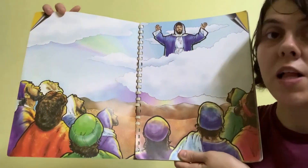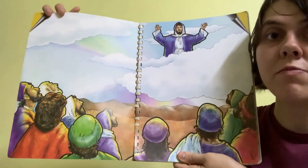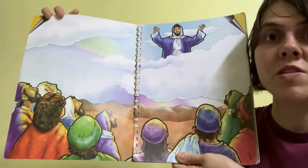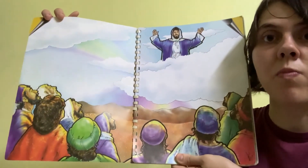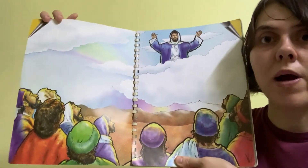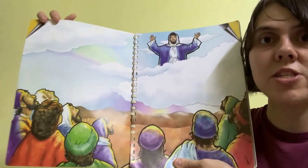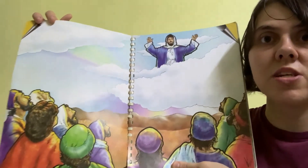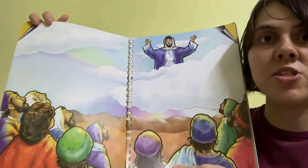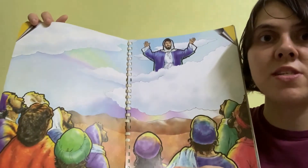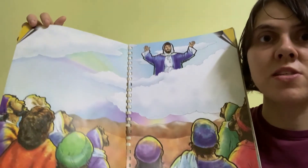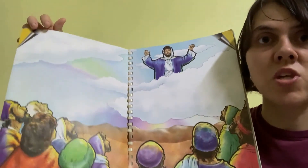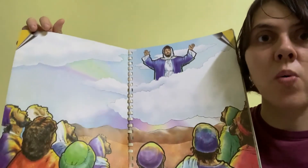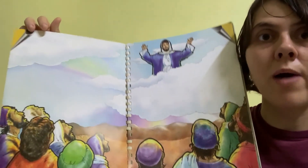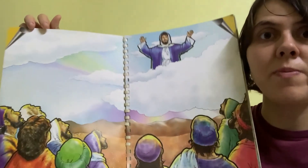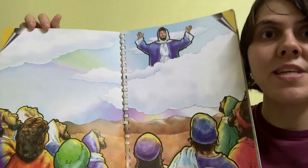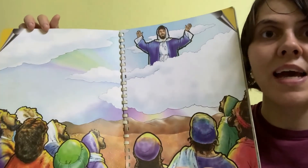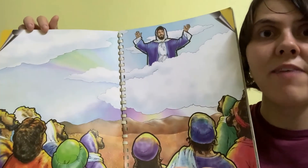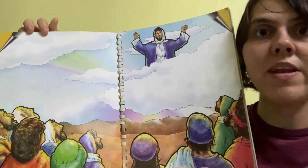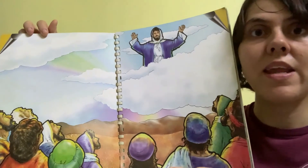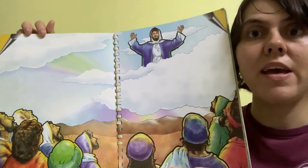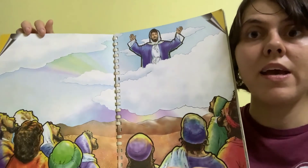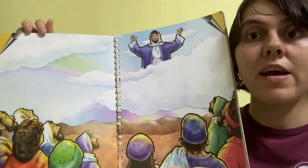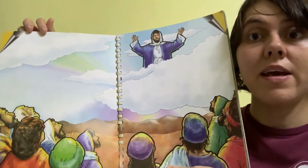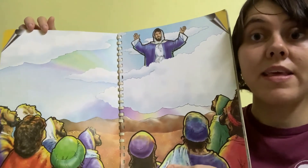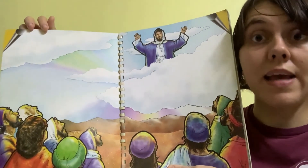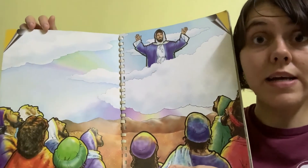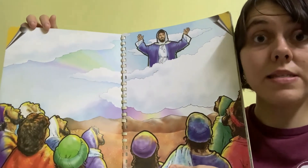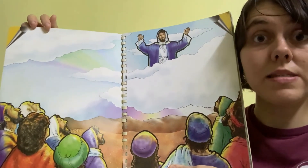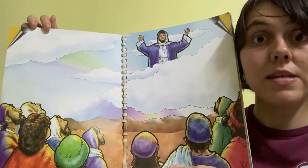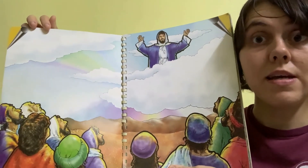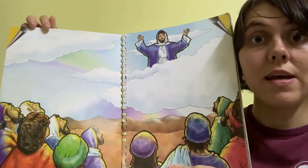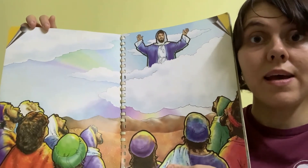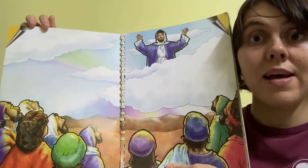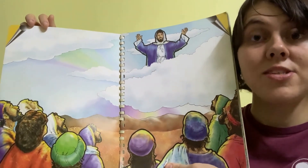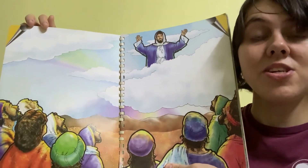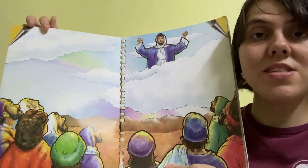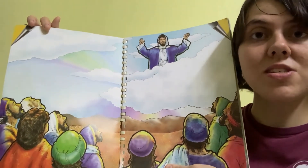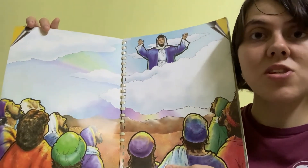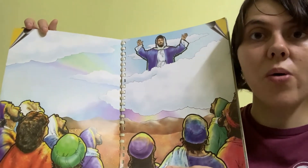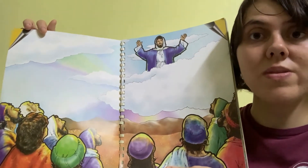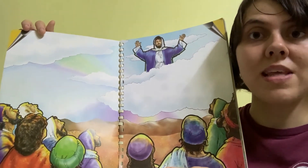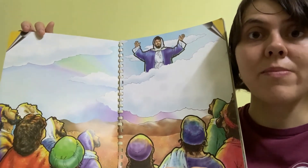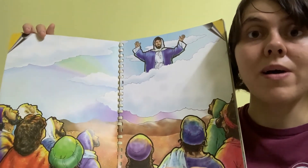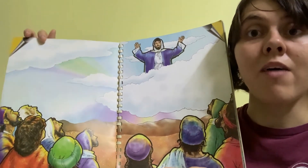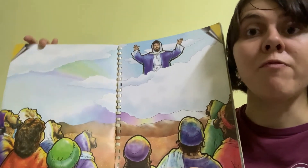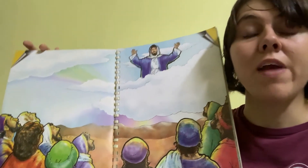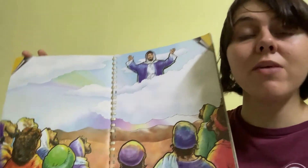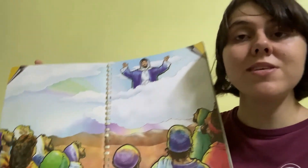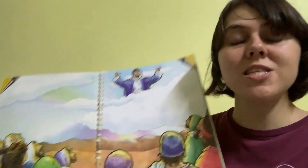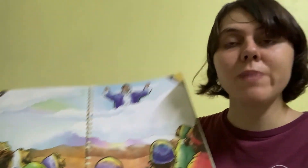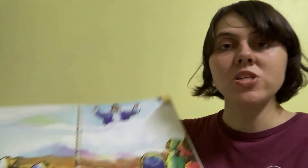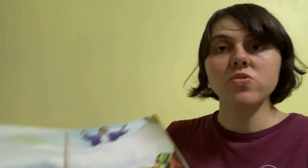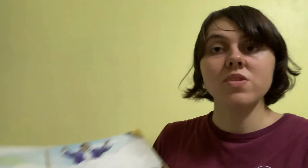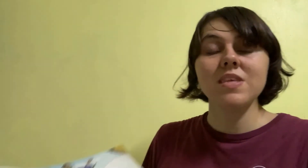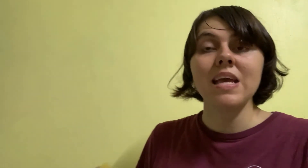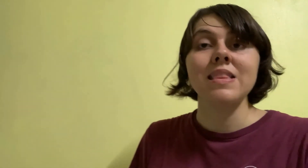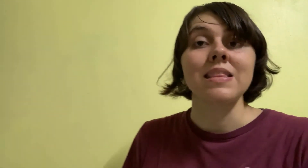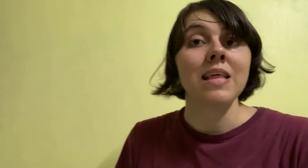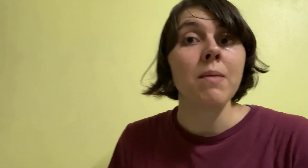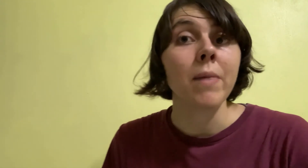followers watching Jesus go up into heaven. Yes, Jesus told them a very special thing that they must